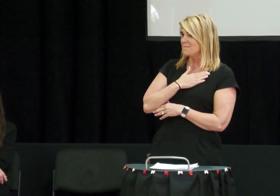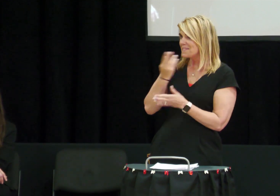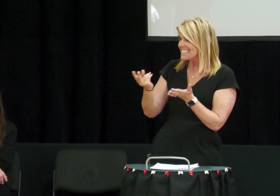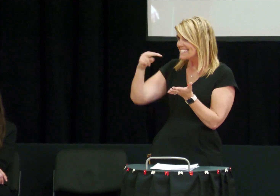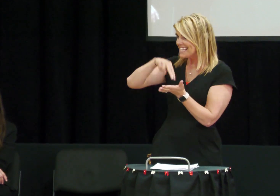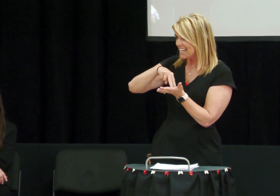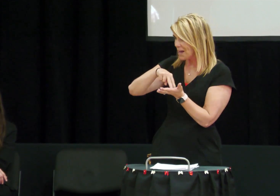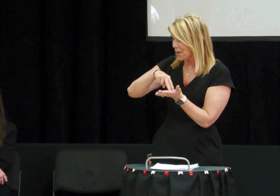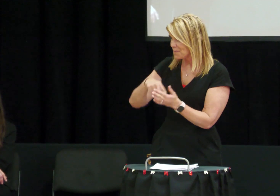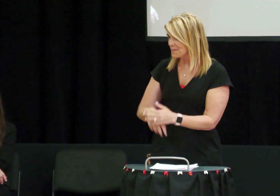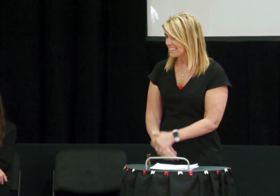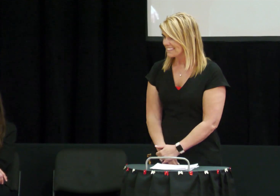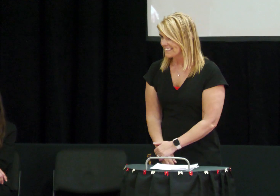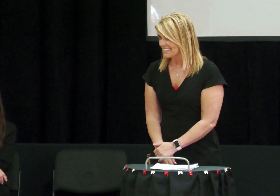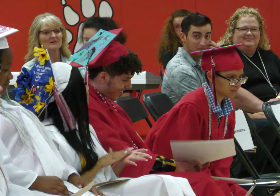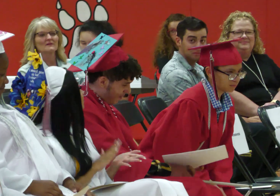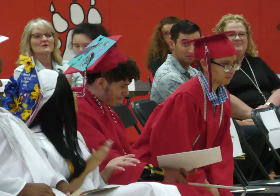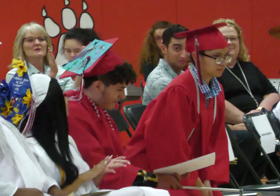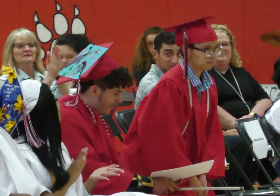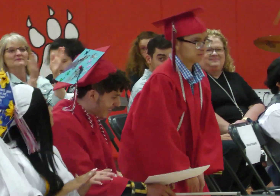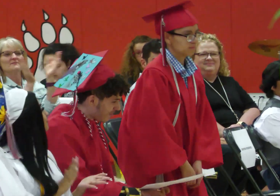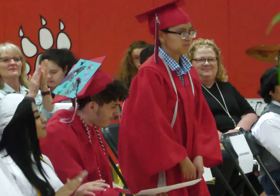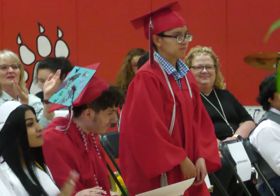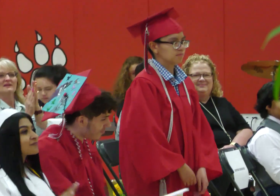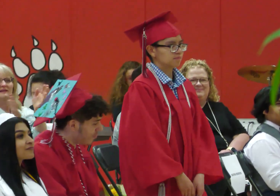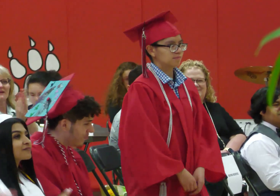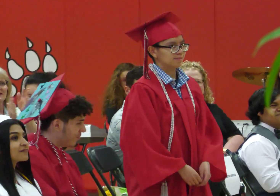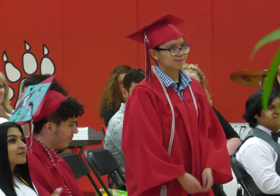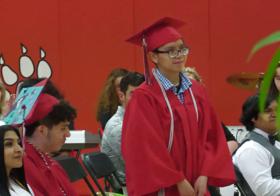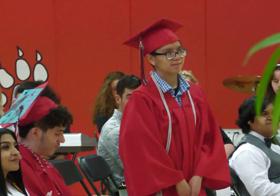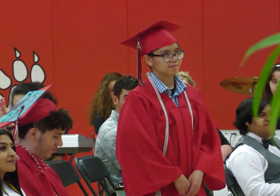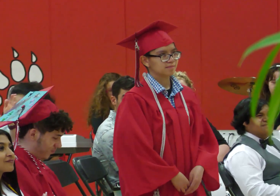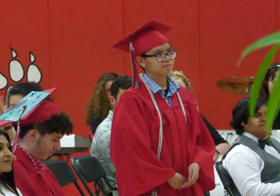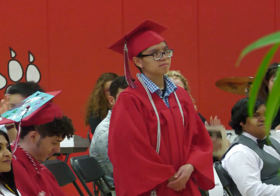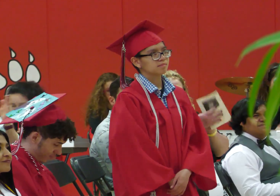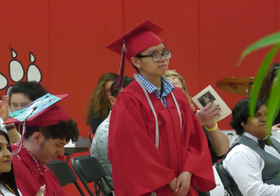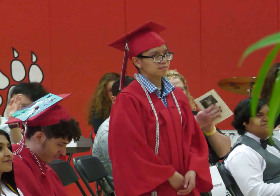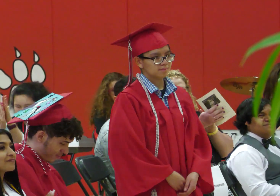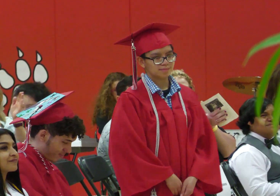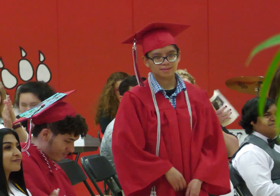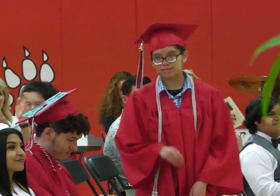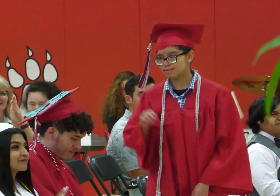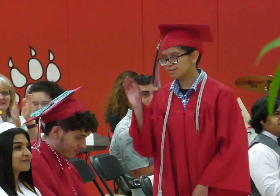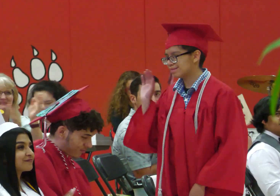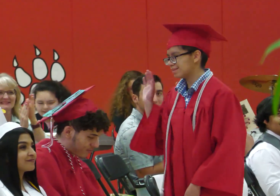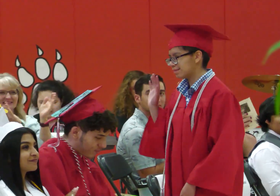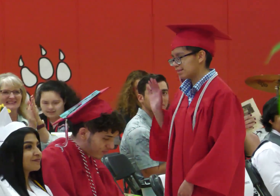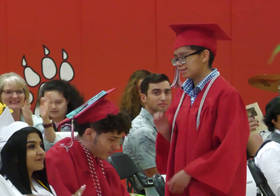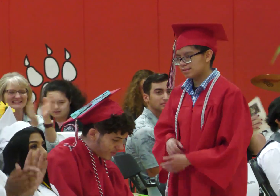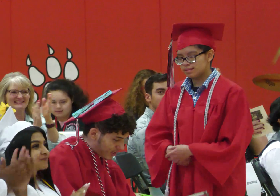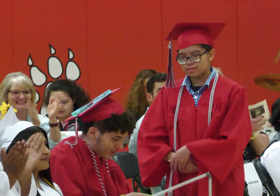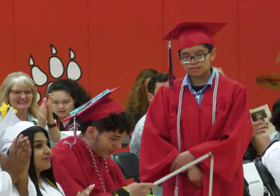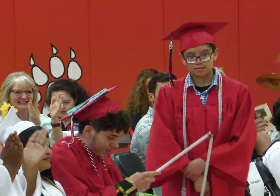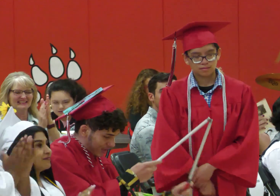Kahumba. Please stand, Jamie. Jamie stands in the front row with the seniors. He gives a little wave to the